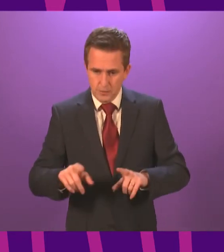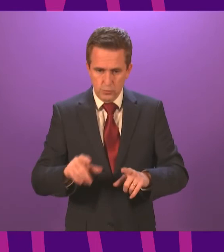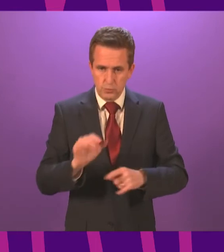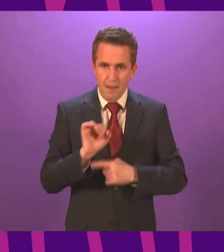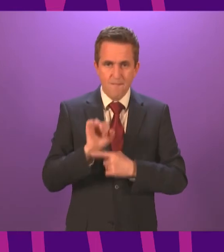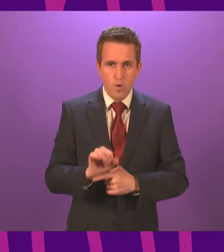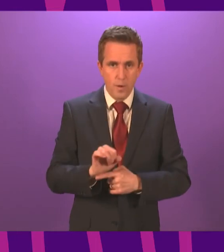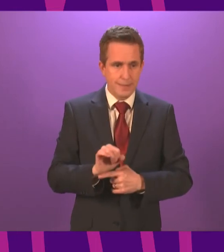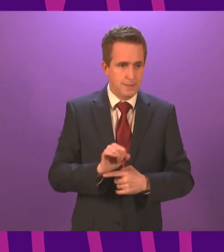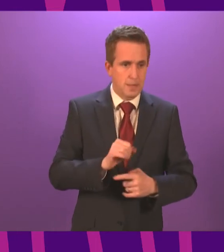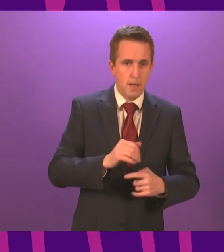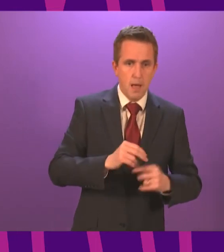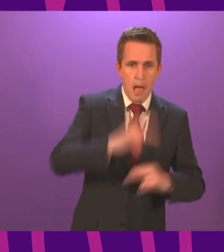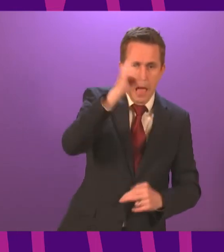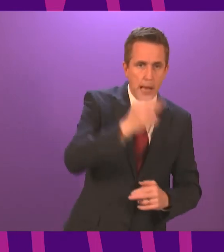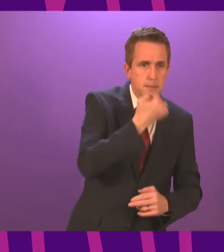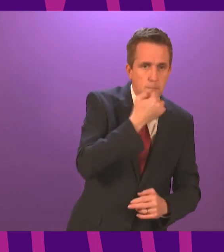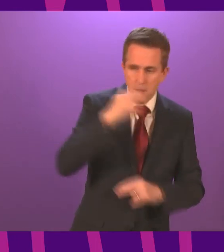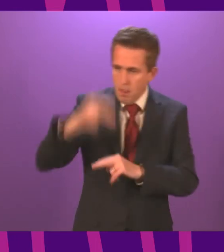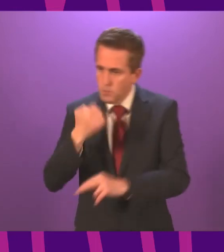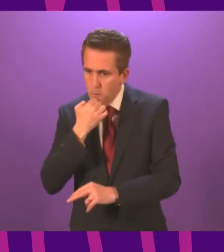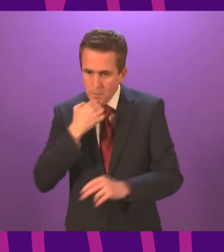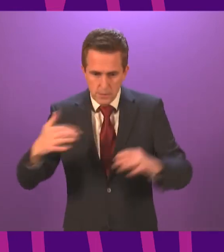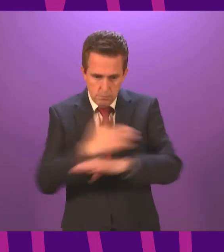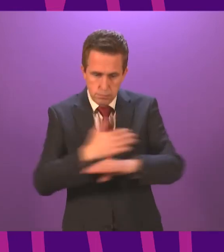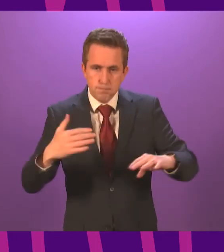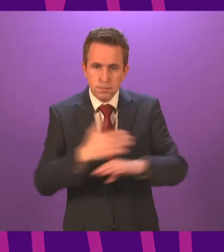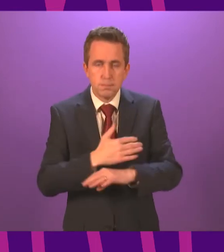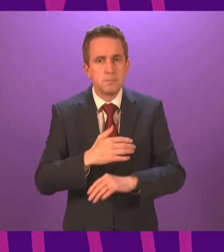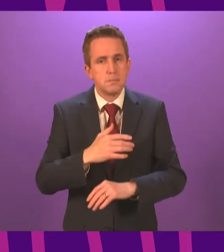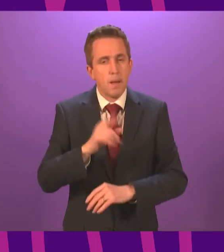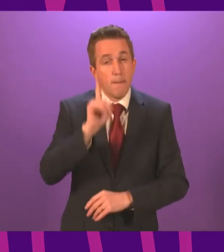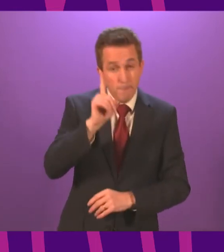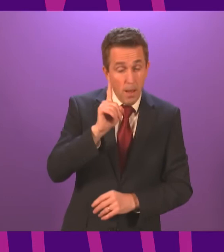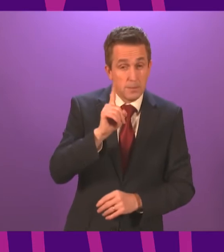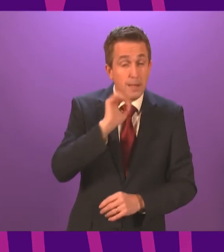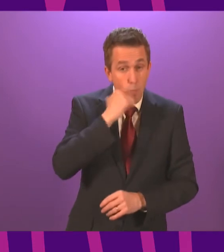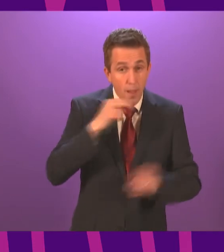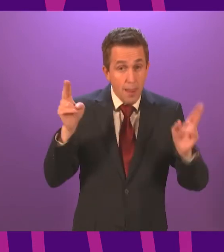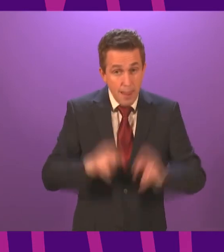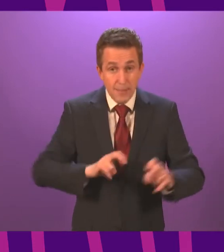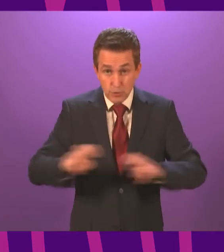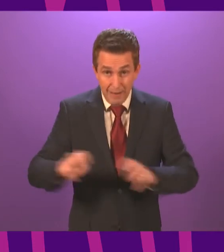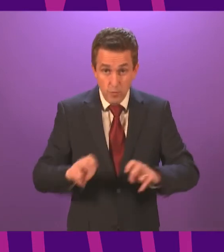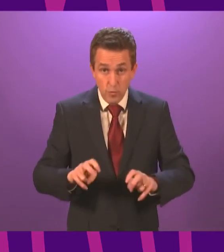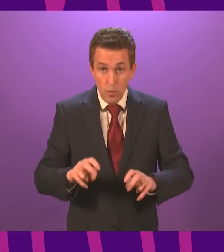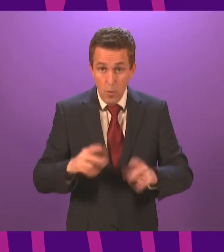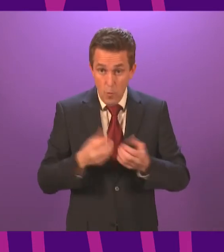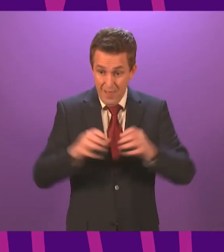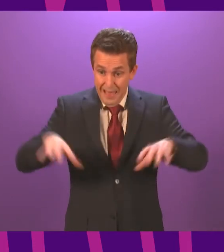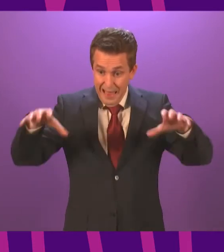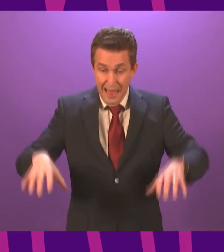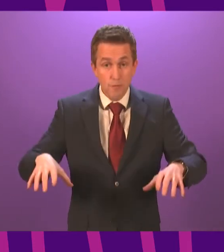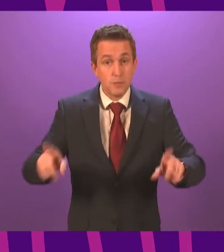high levels of restrictions. But, Presiding Officer, the regulations are clear. It will restrict travel even between two areas with the